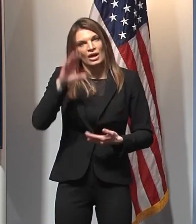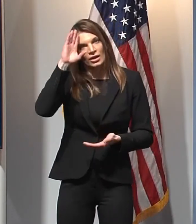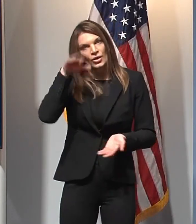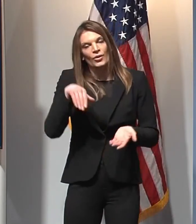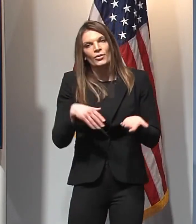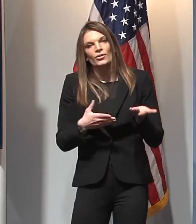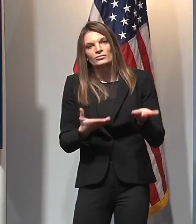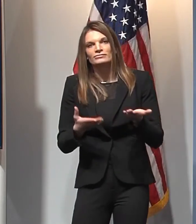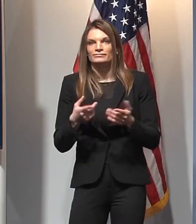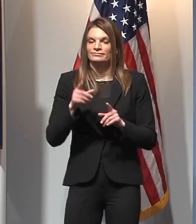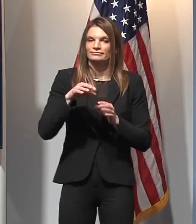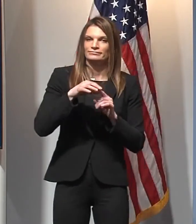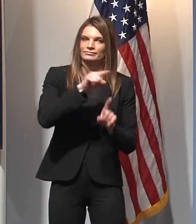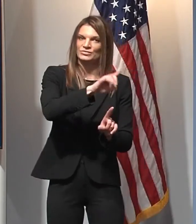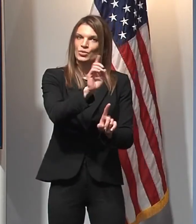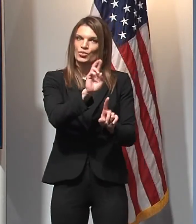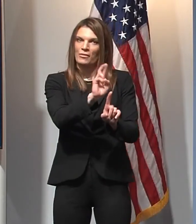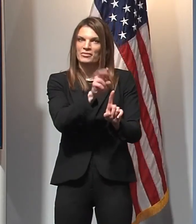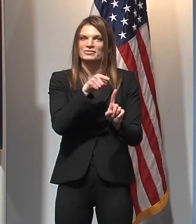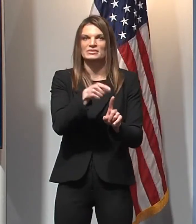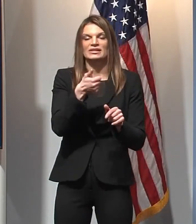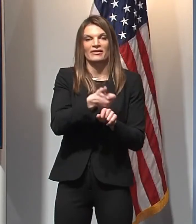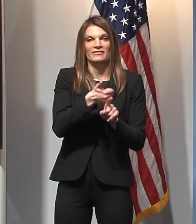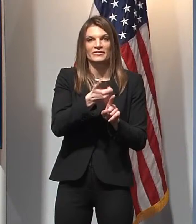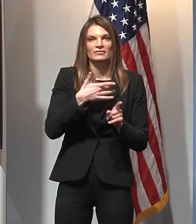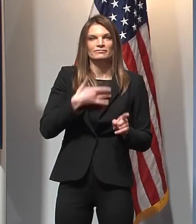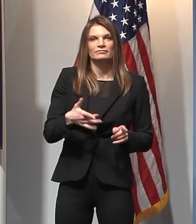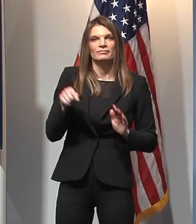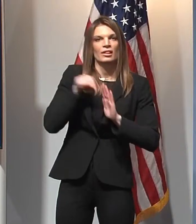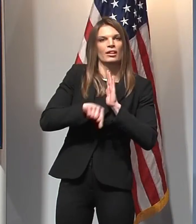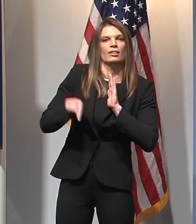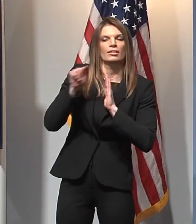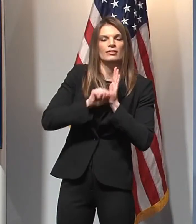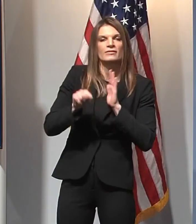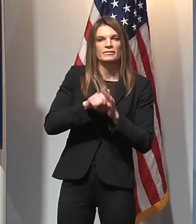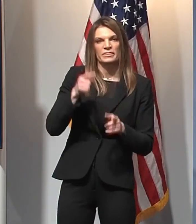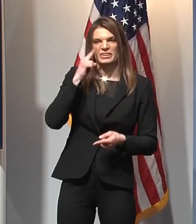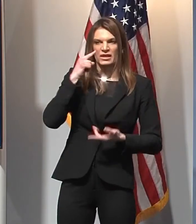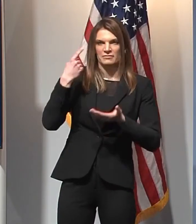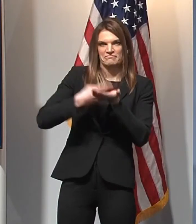the other side of the aisle in particular who would rather spend their time talking about personnel issues, which,